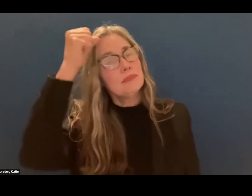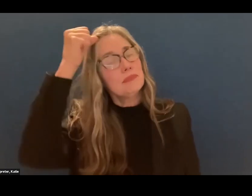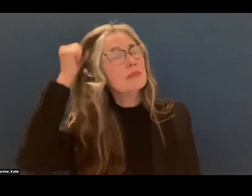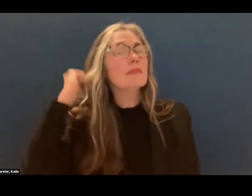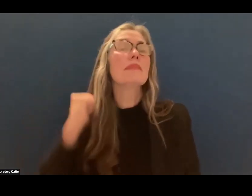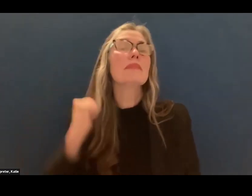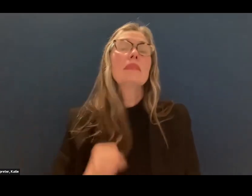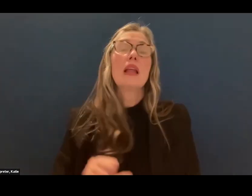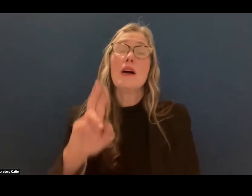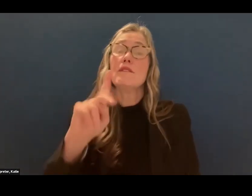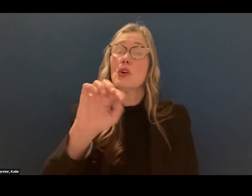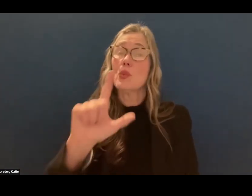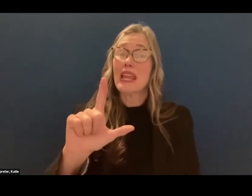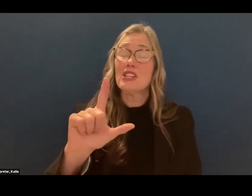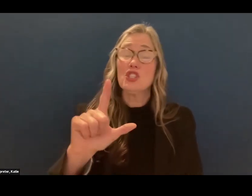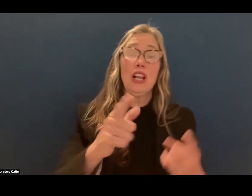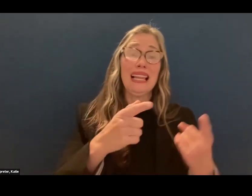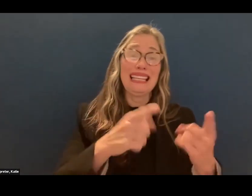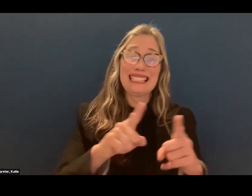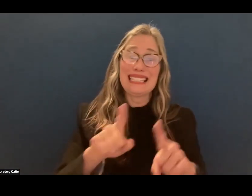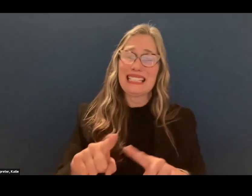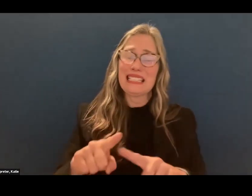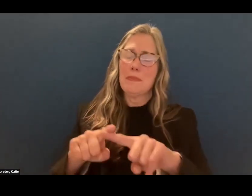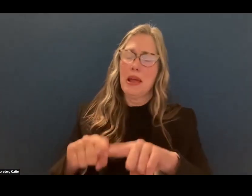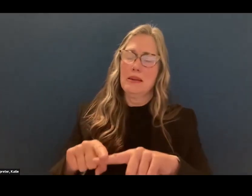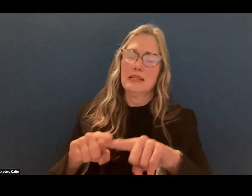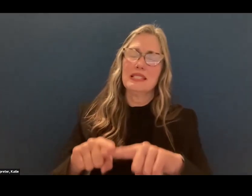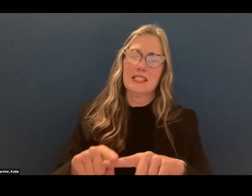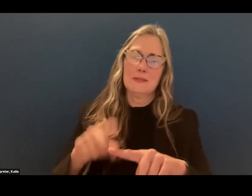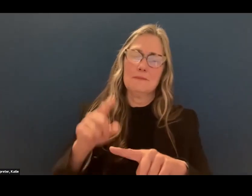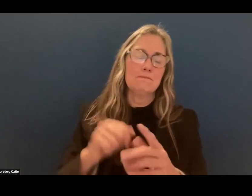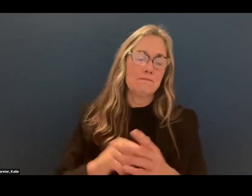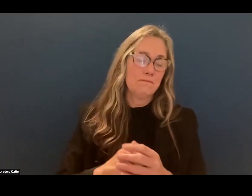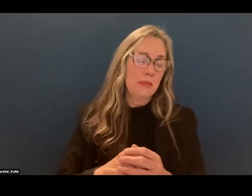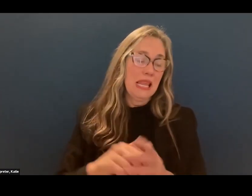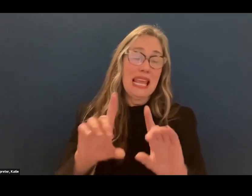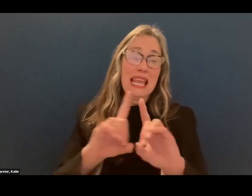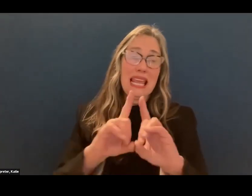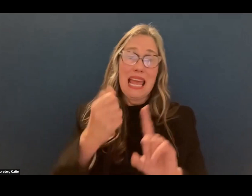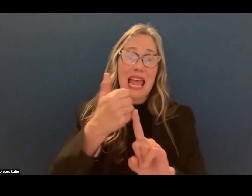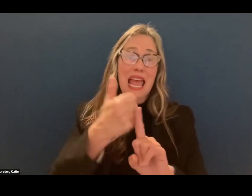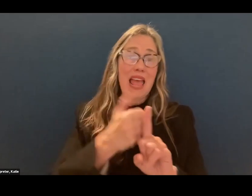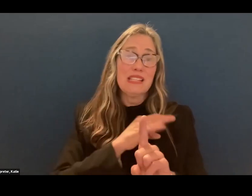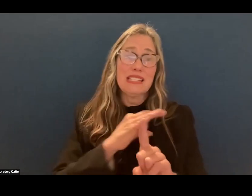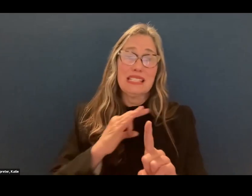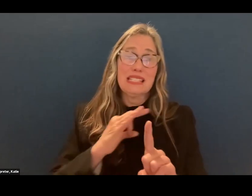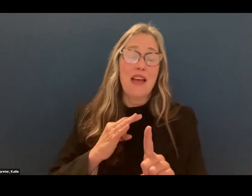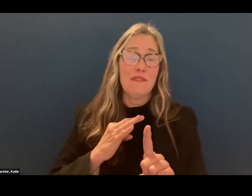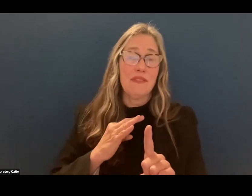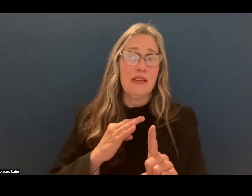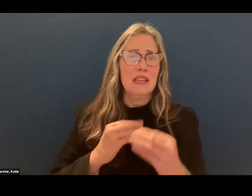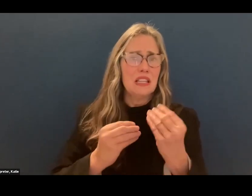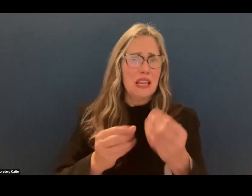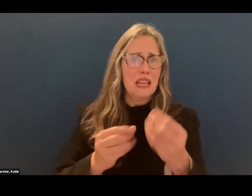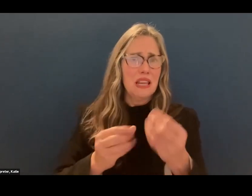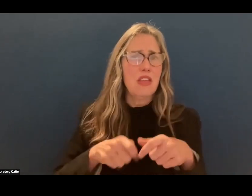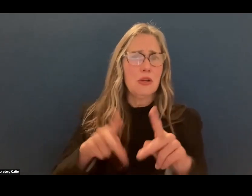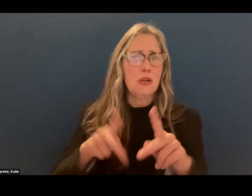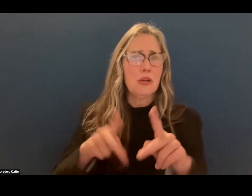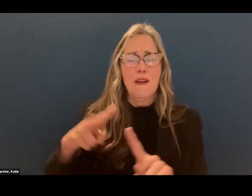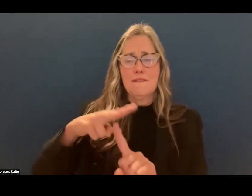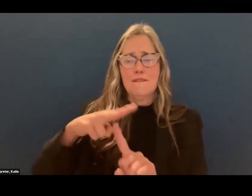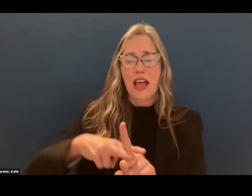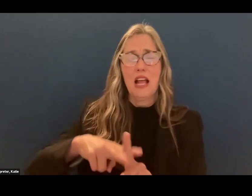about racial incidents, and it depends. So in the district, every family, every staff member has an opportunity to file what is called